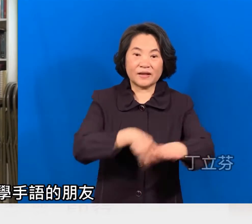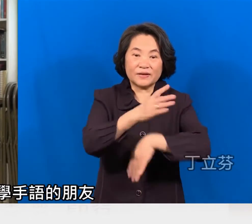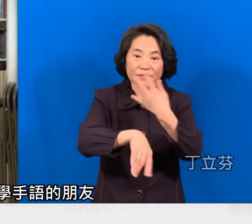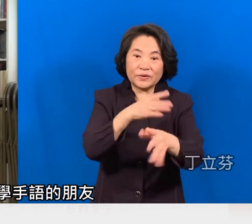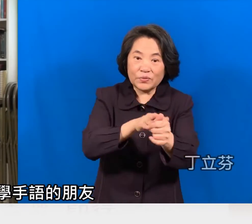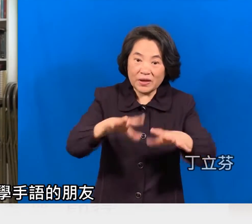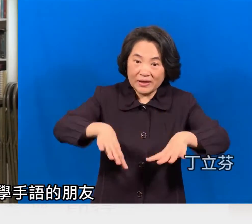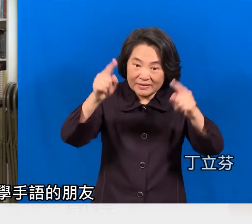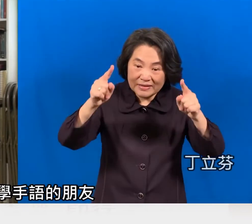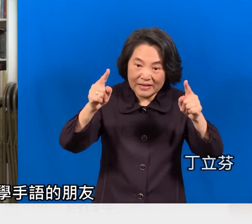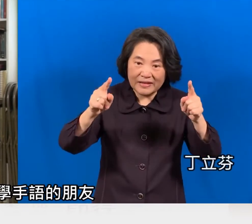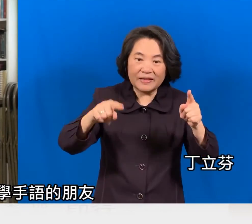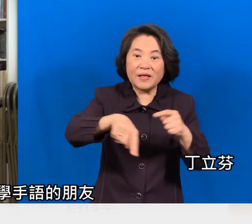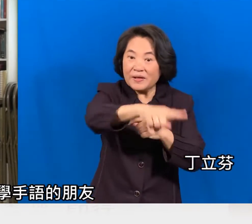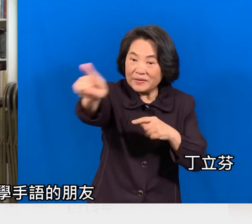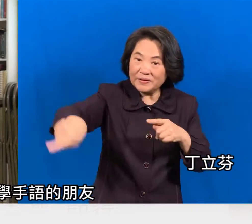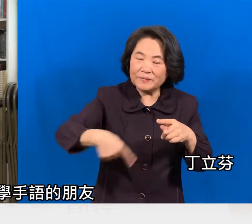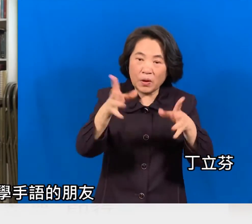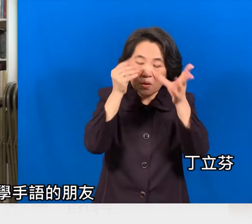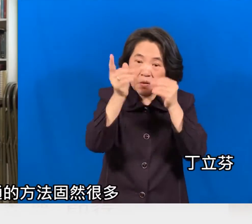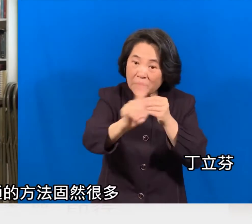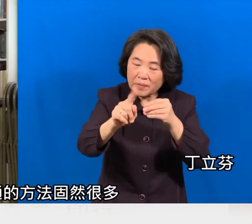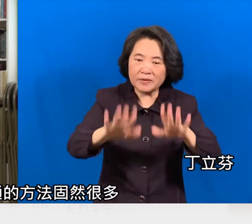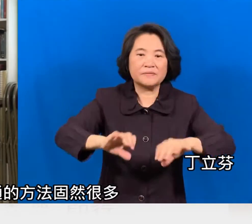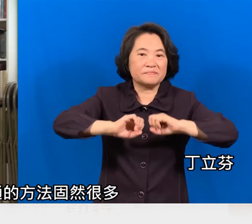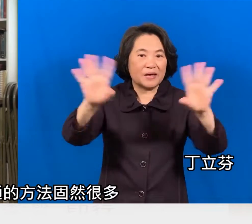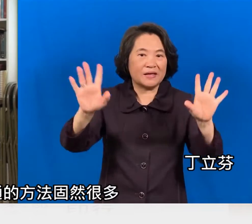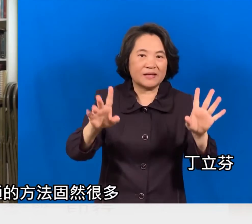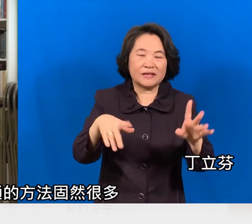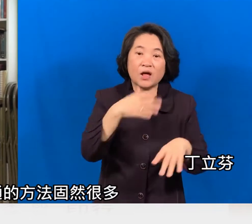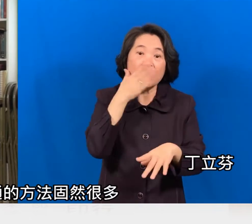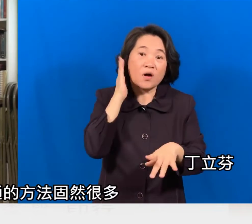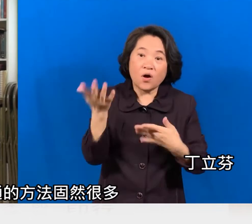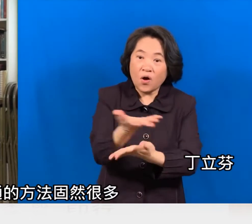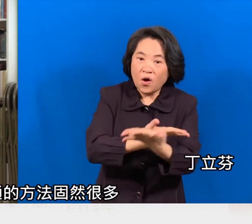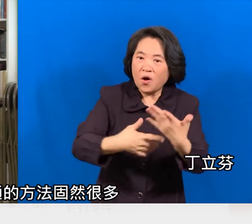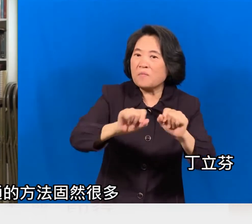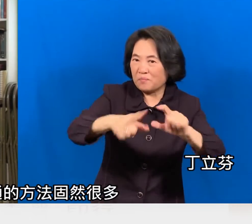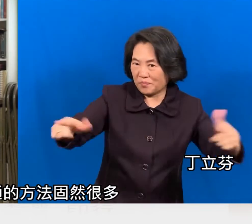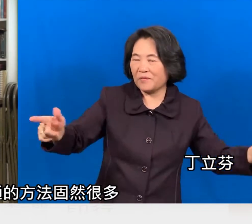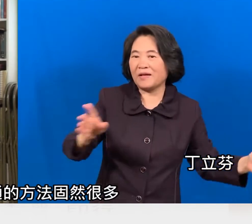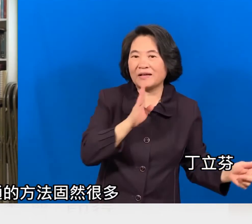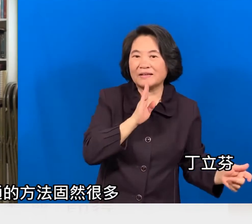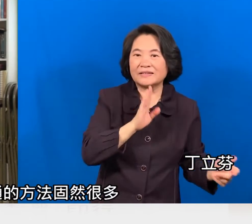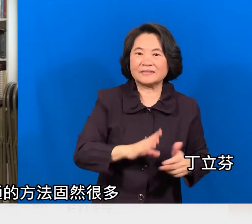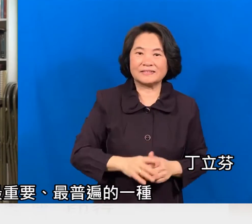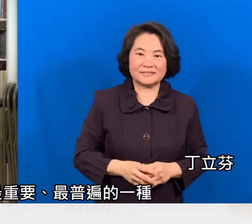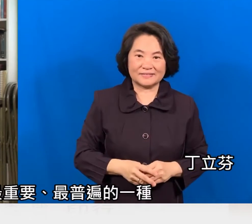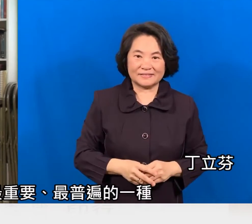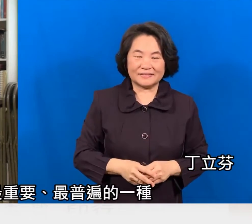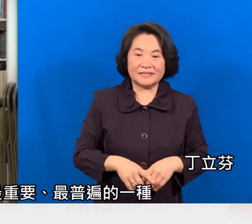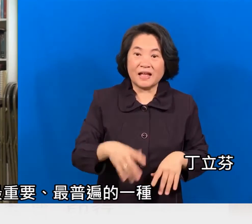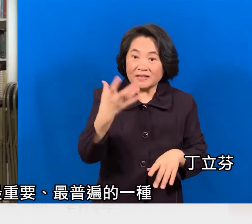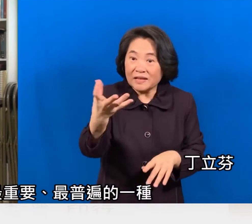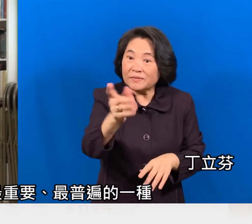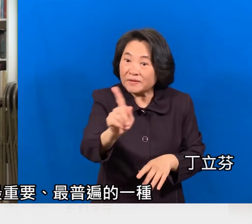to our friends who are beginning their study of sign language. While there are many ways to communicate with deaf people, sign